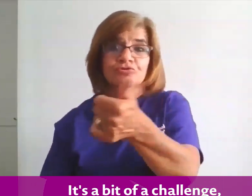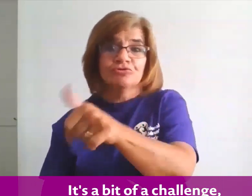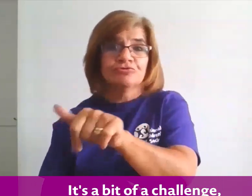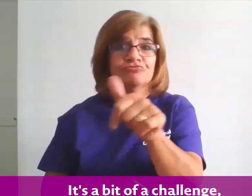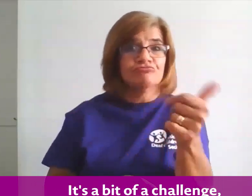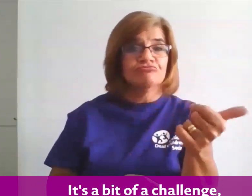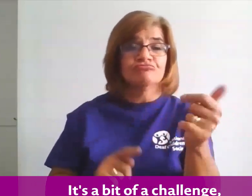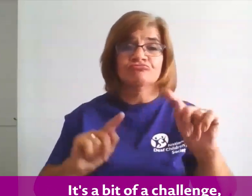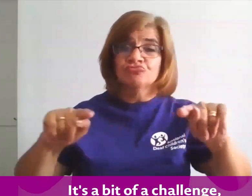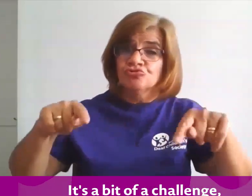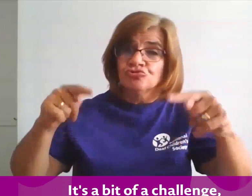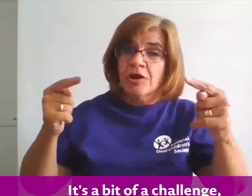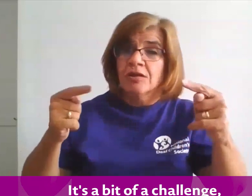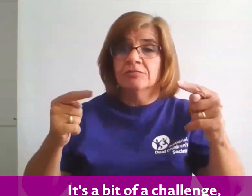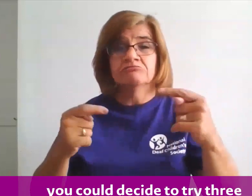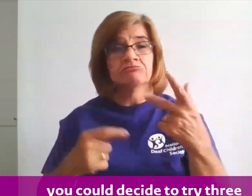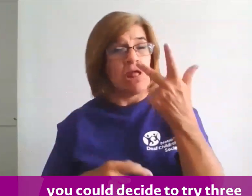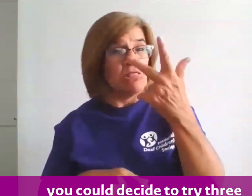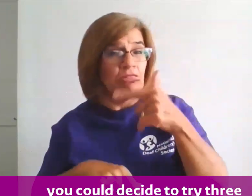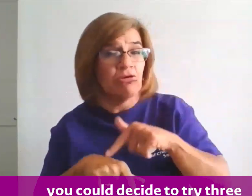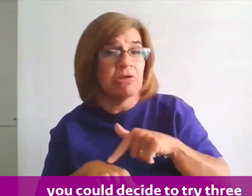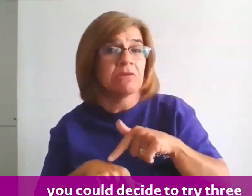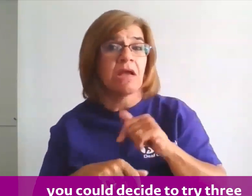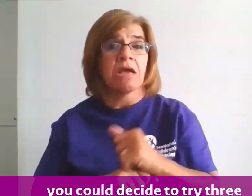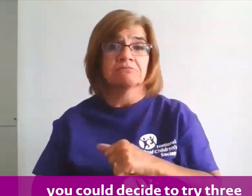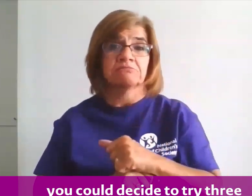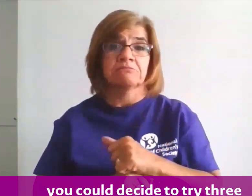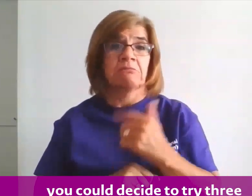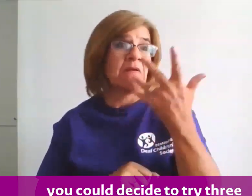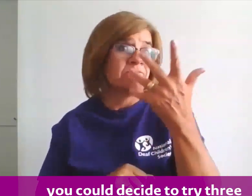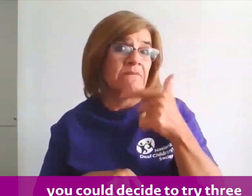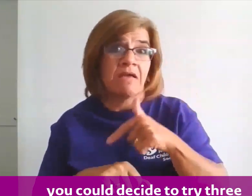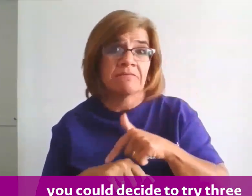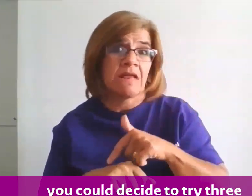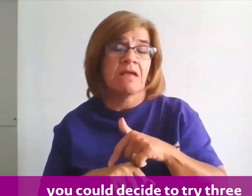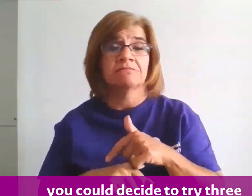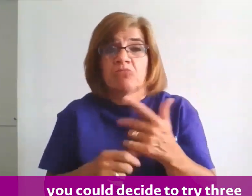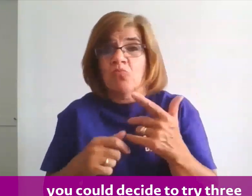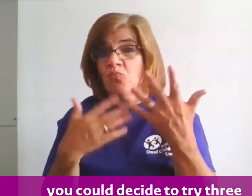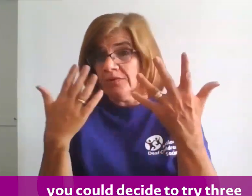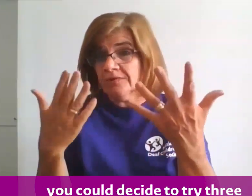take turns, and maybe you could decide to try 3 words each, or maybe